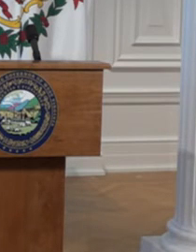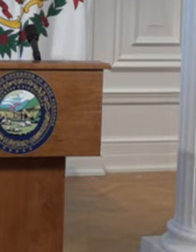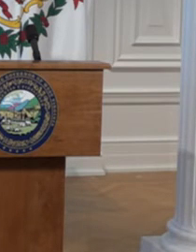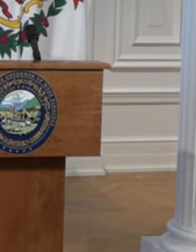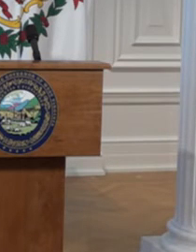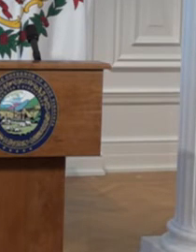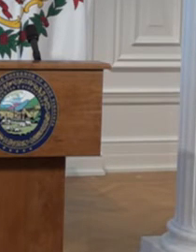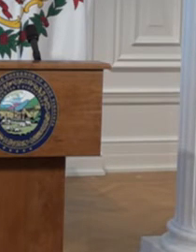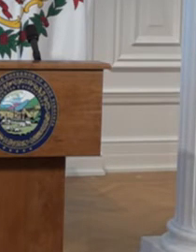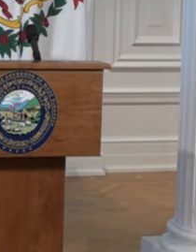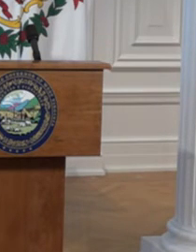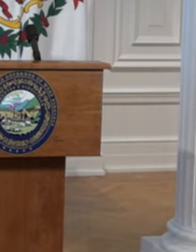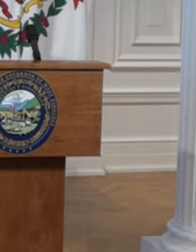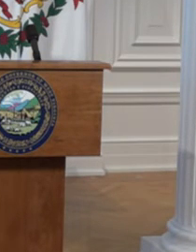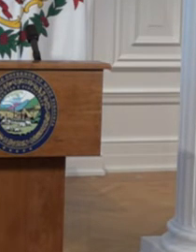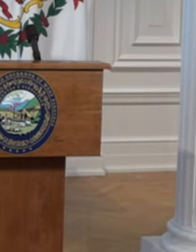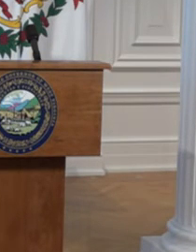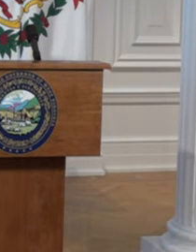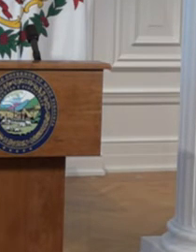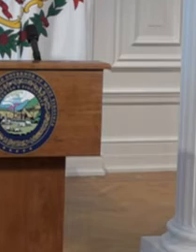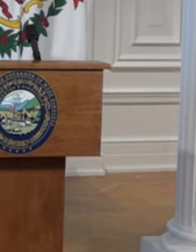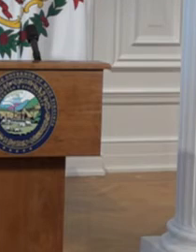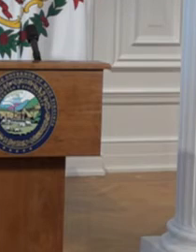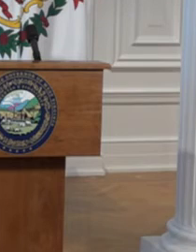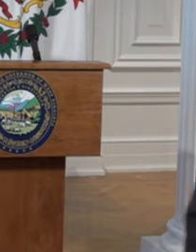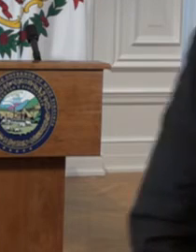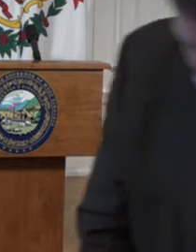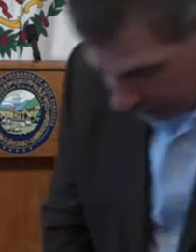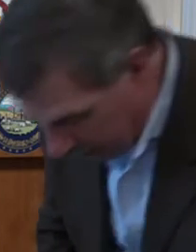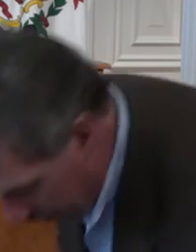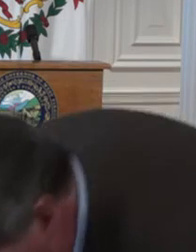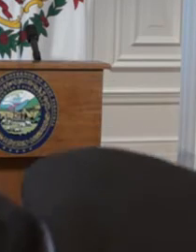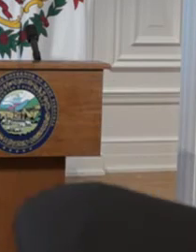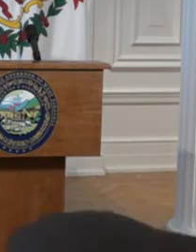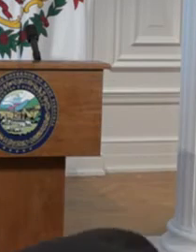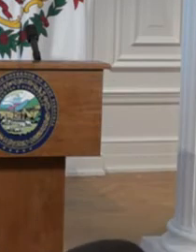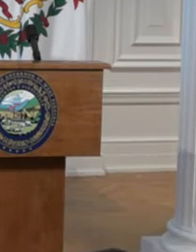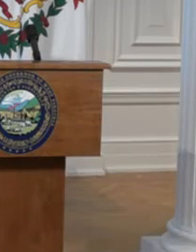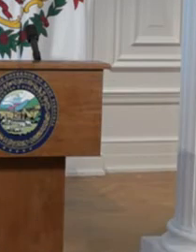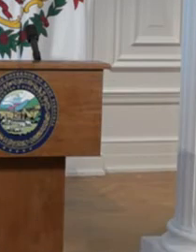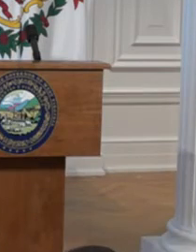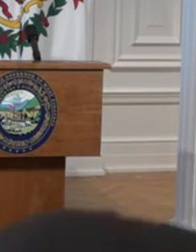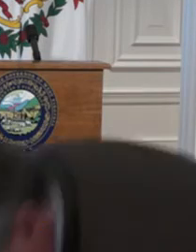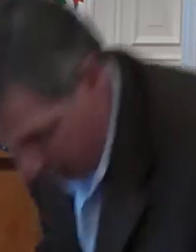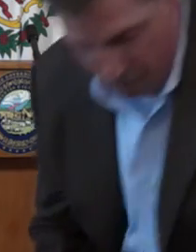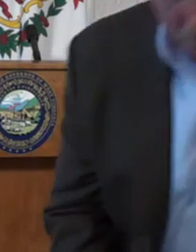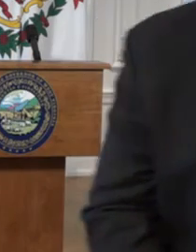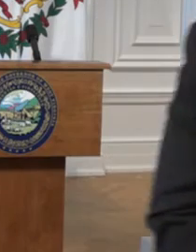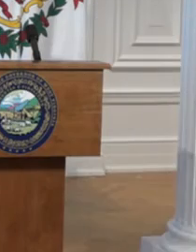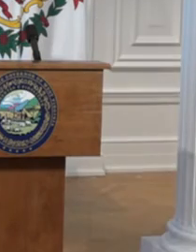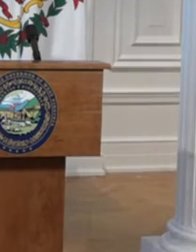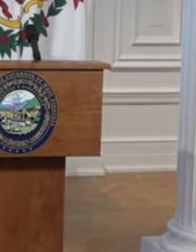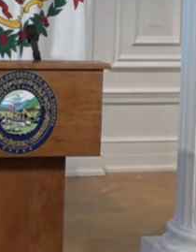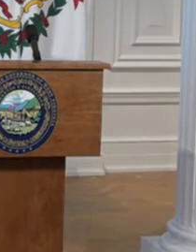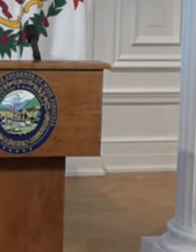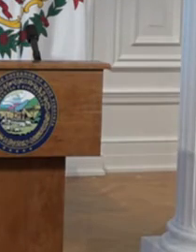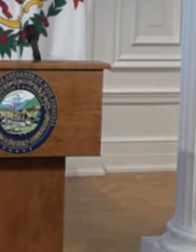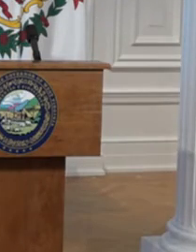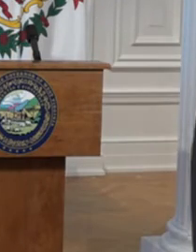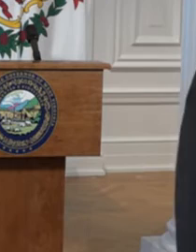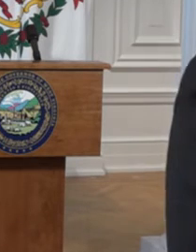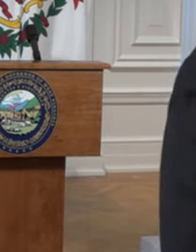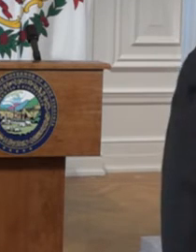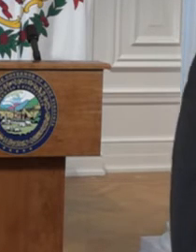water, destroying the library's entire print and digital collection. Ann Farr, director of the Raynell